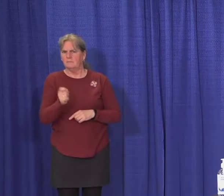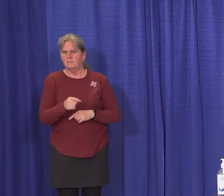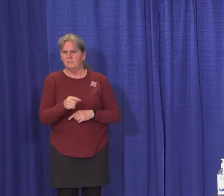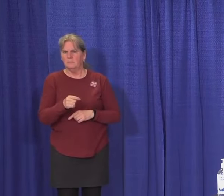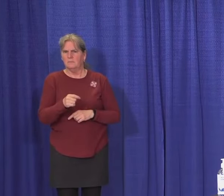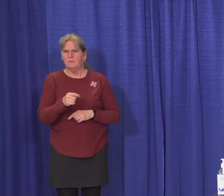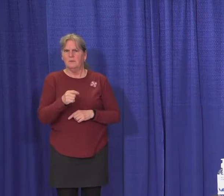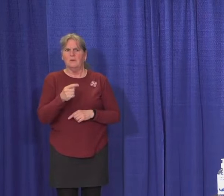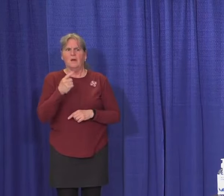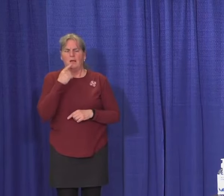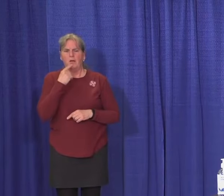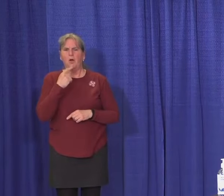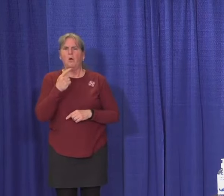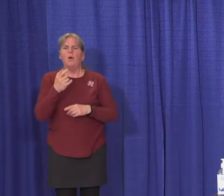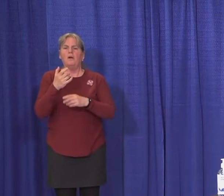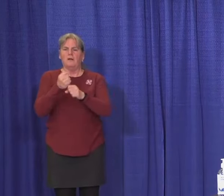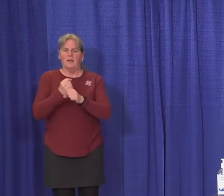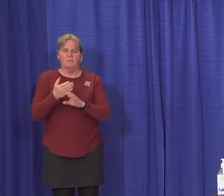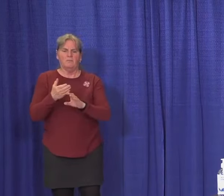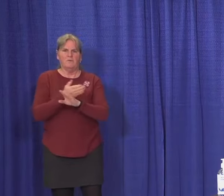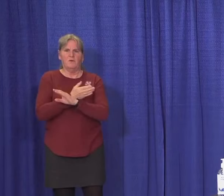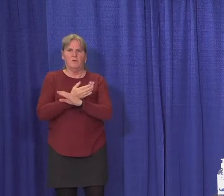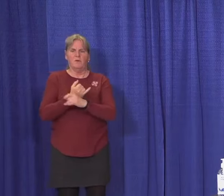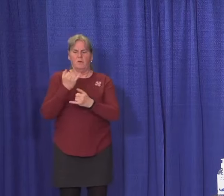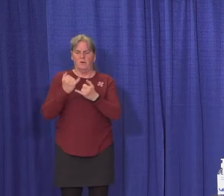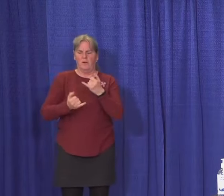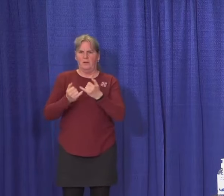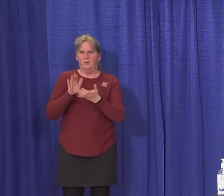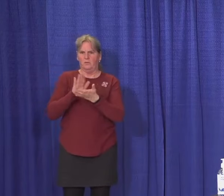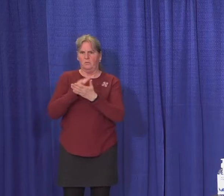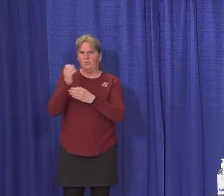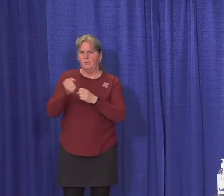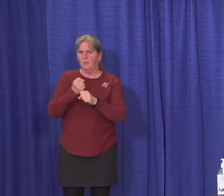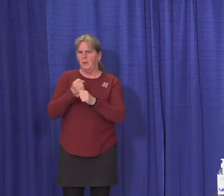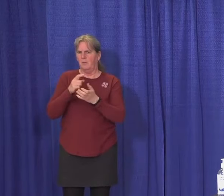be by the end of the school year, but is there any kind of firmer dates?